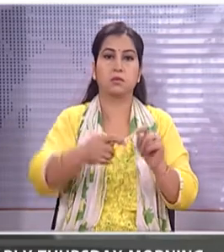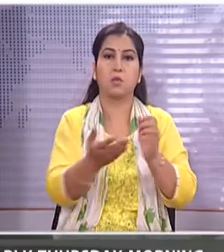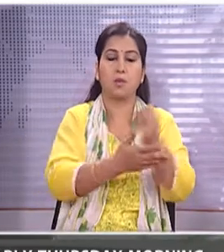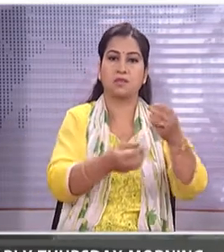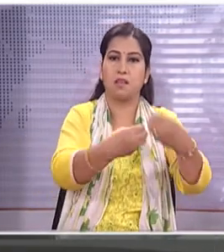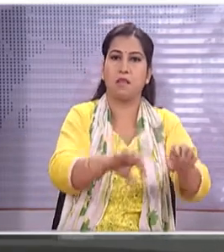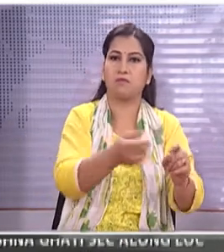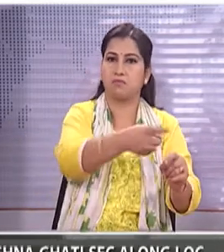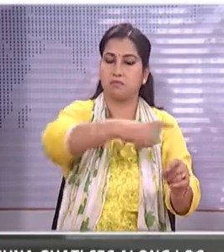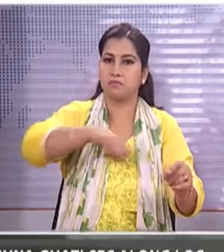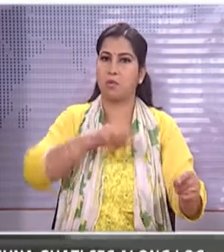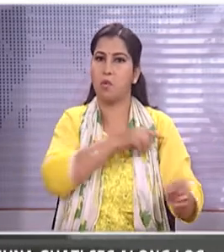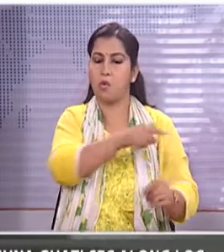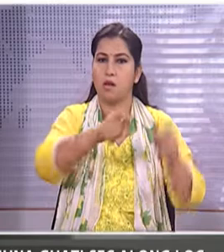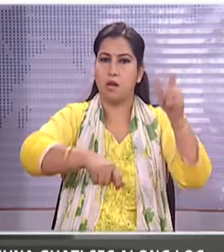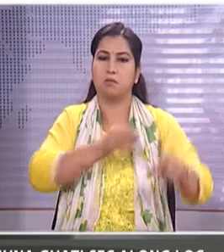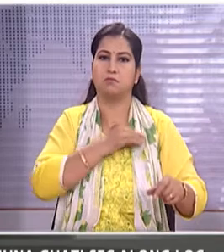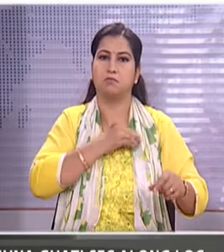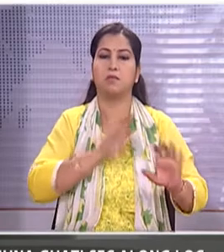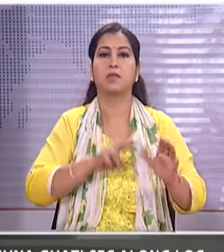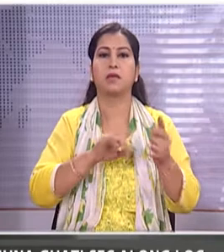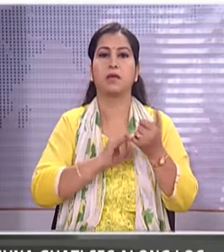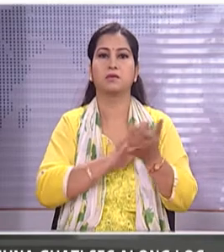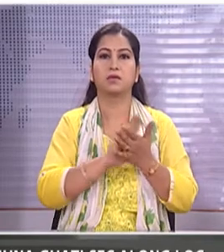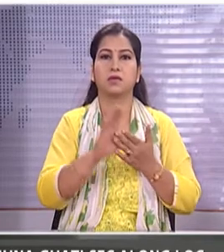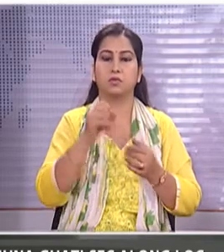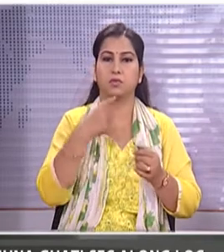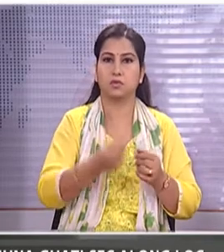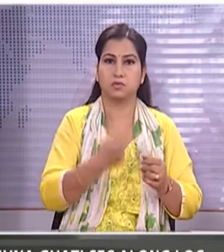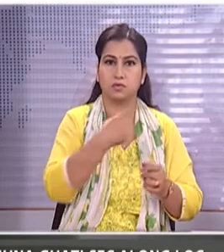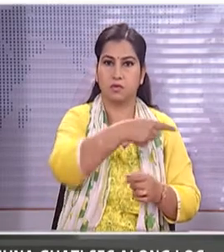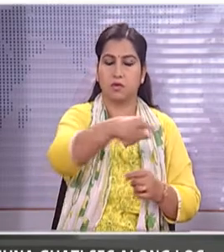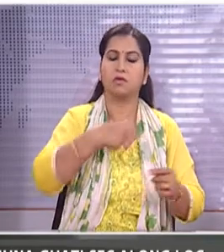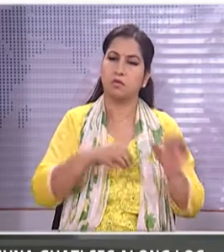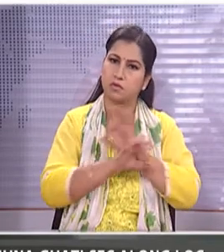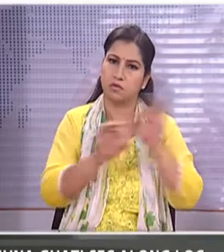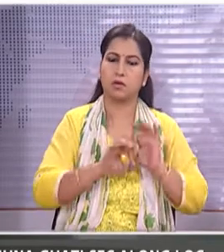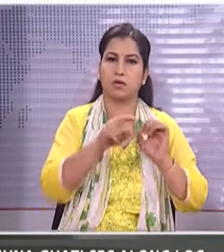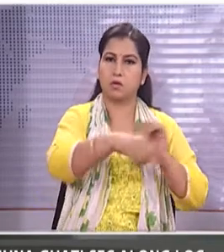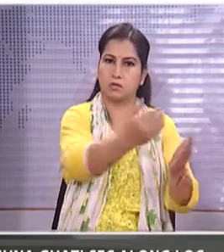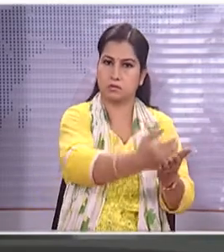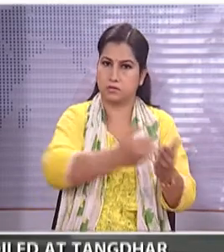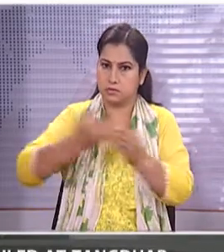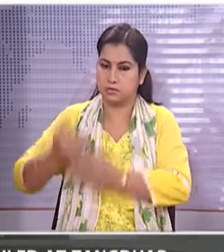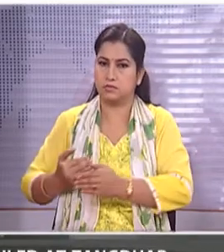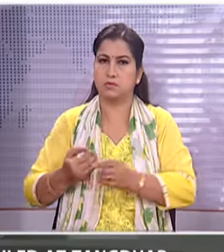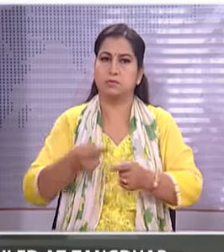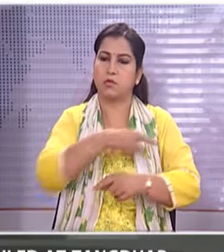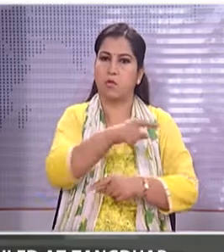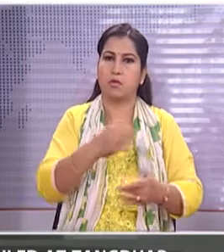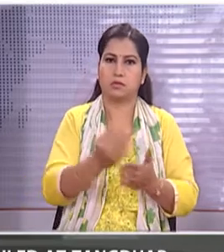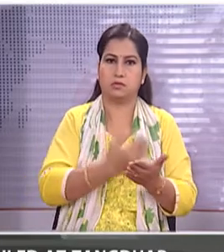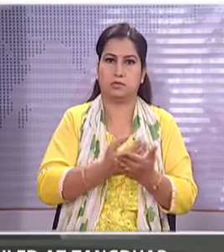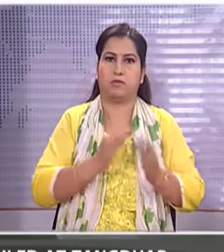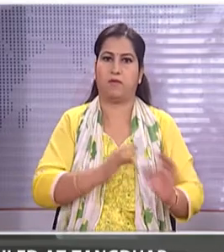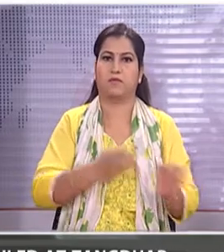as everyone is so scared. SHO Mohammed Yunus Chaudhry in Rajouri said that we are ready and we don't want any casualties.